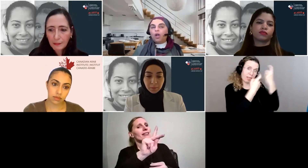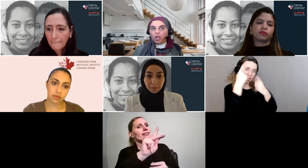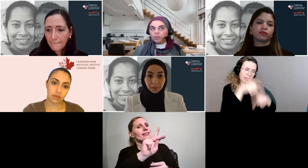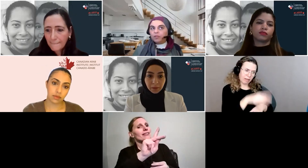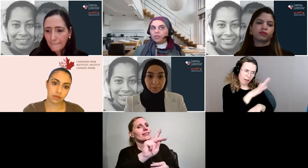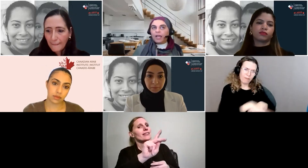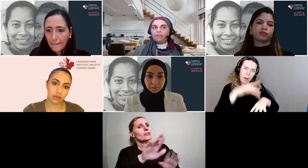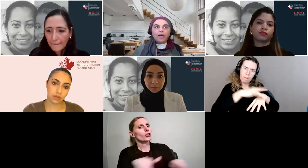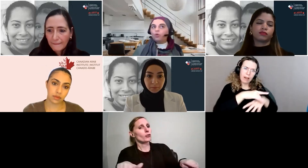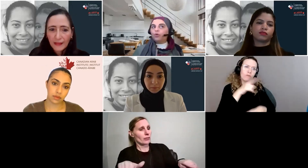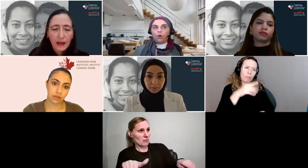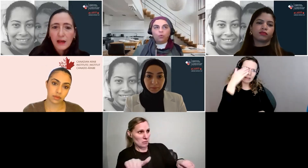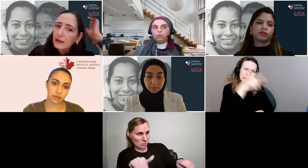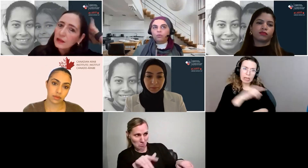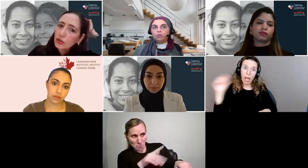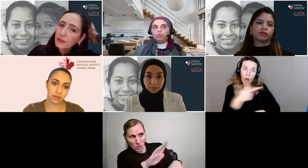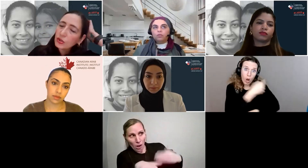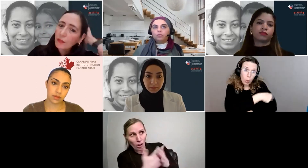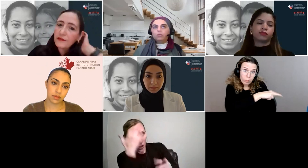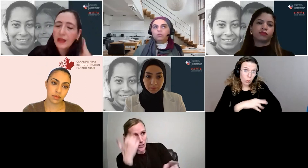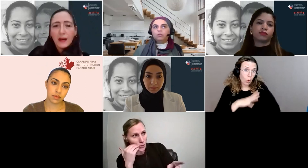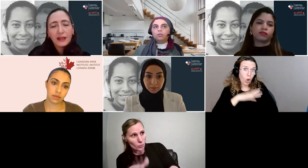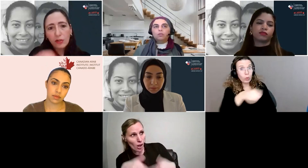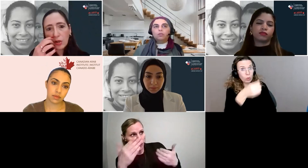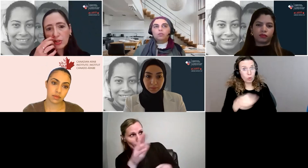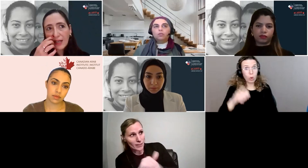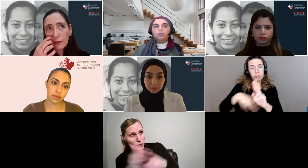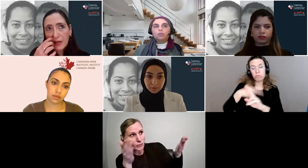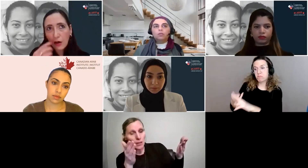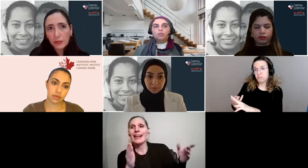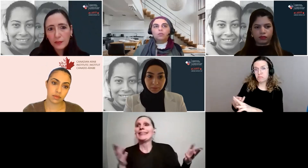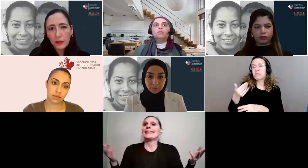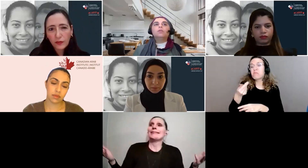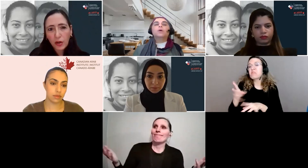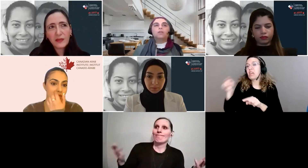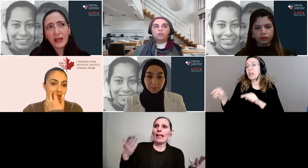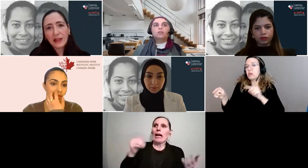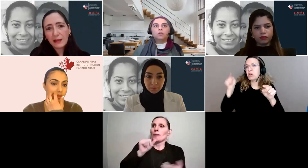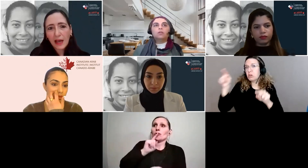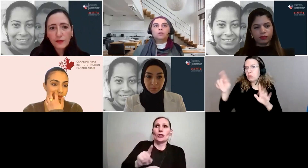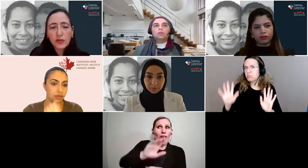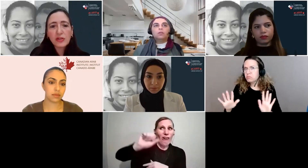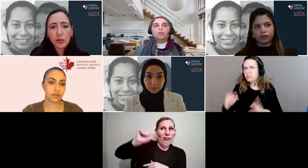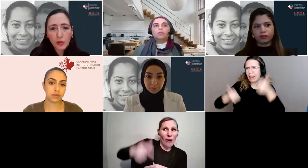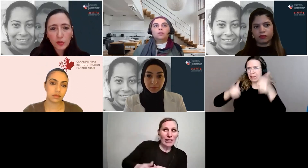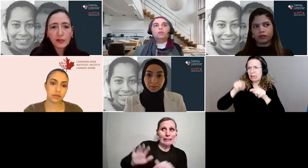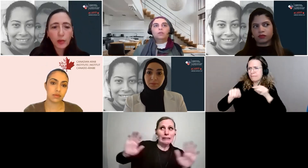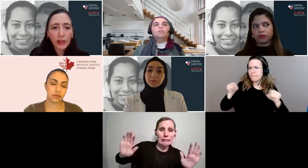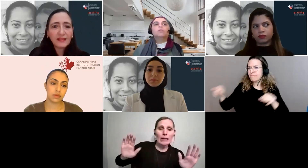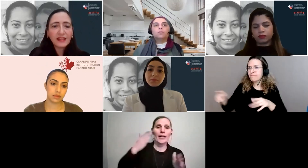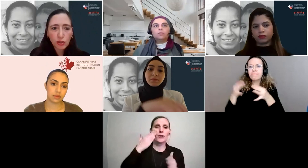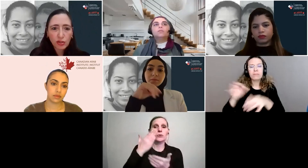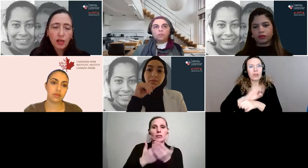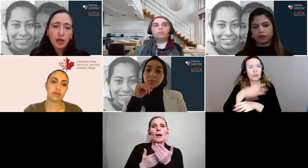all hospitals have that or no? So some of them, I cannot say right now with Okay. COVID, but in the last few years, some hospitals